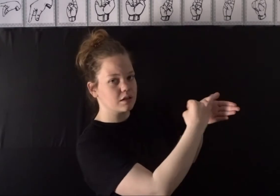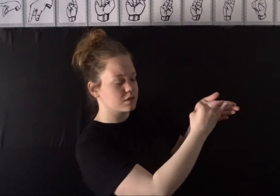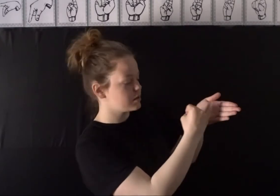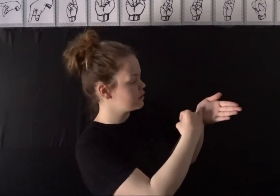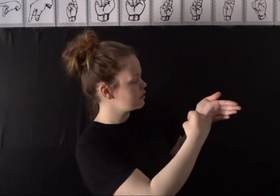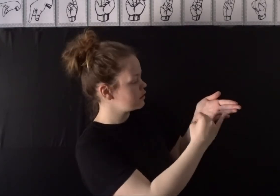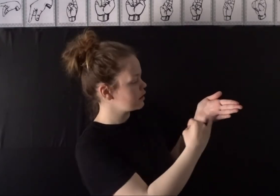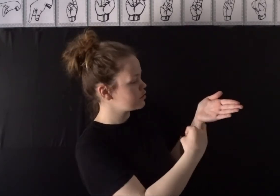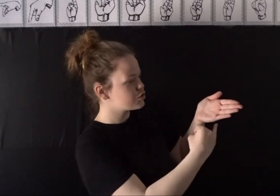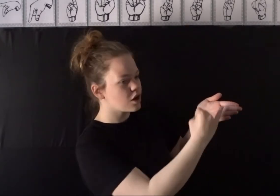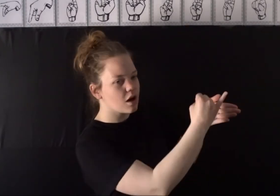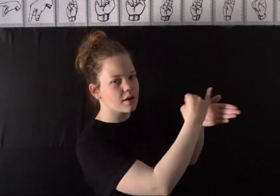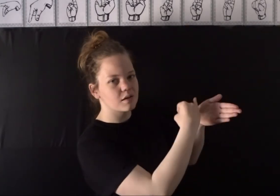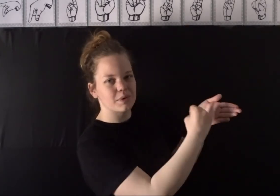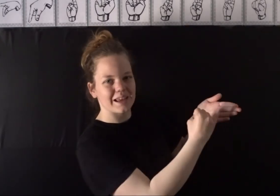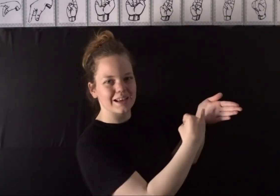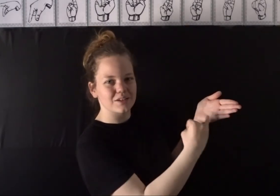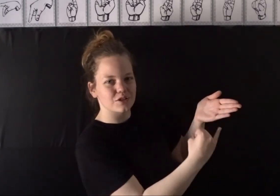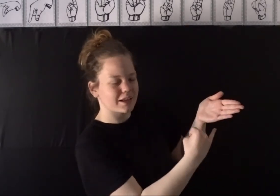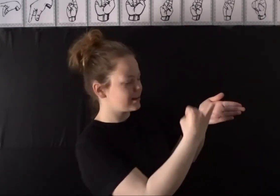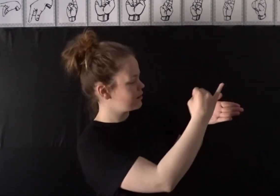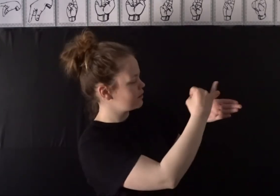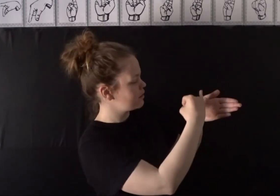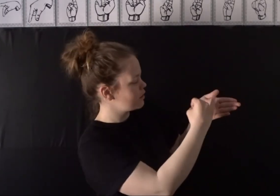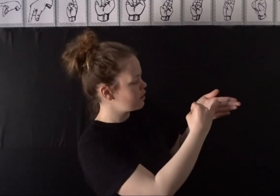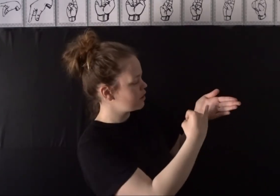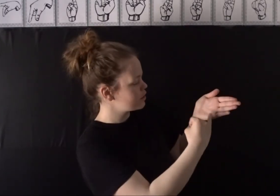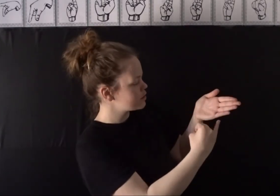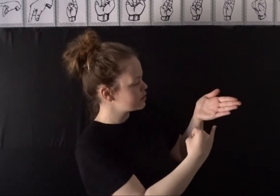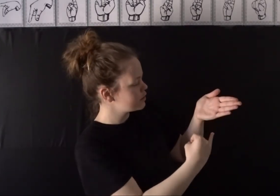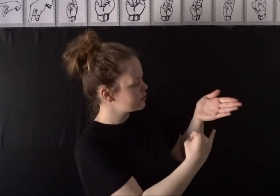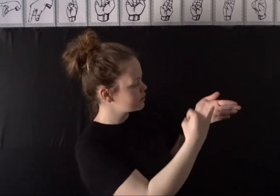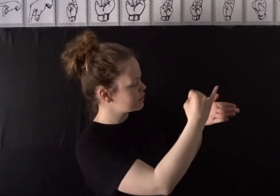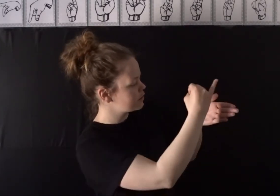means like draw or paint or like art